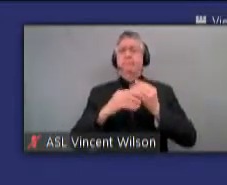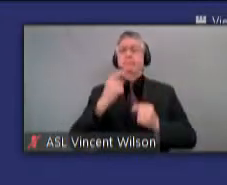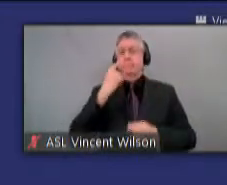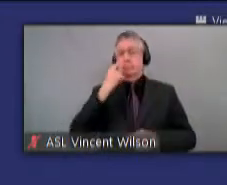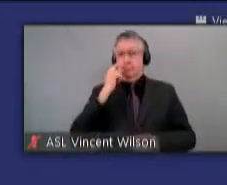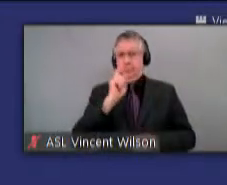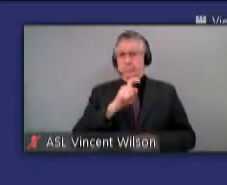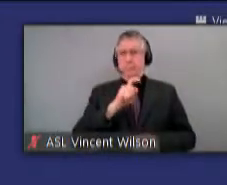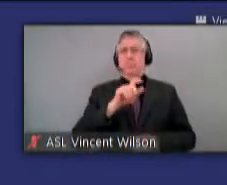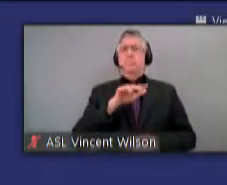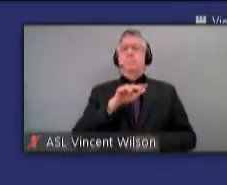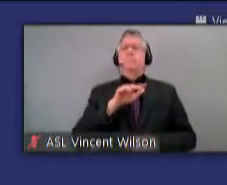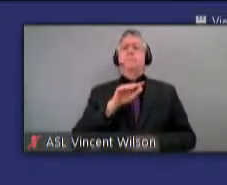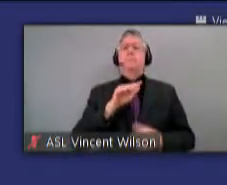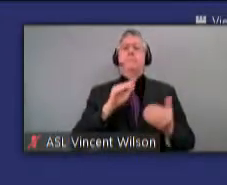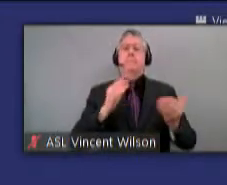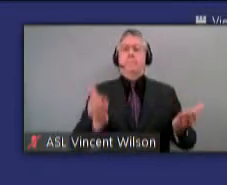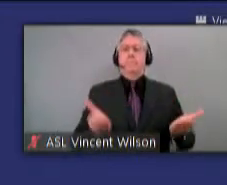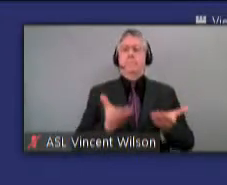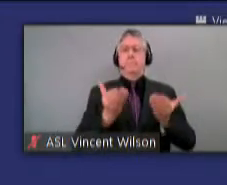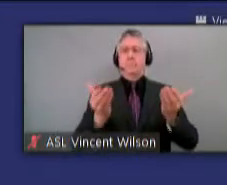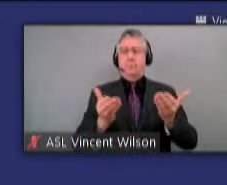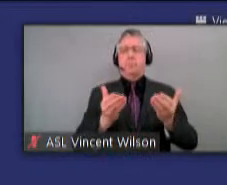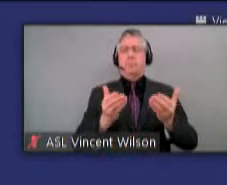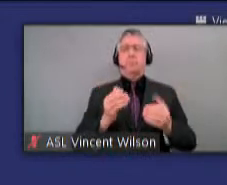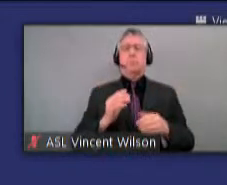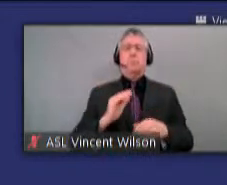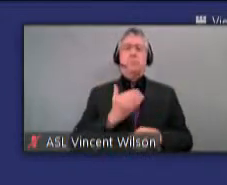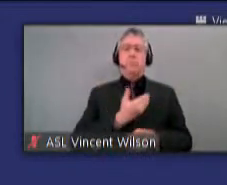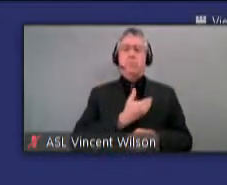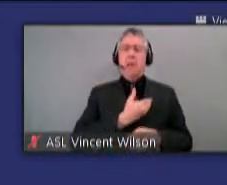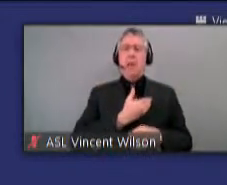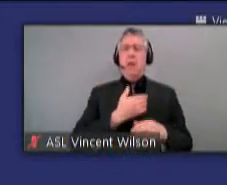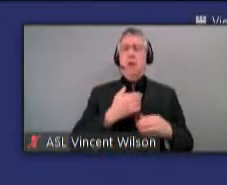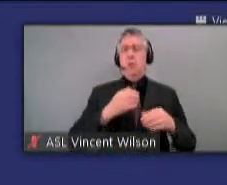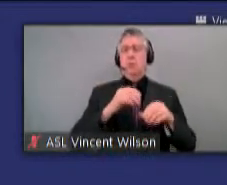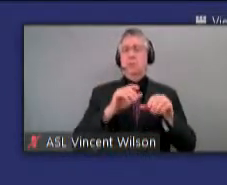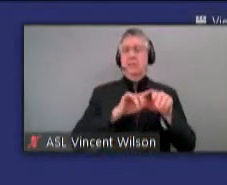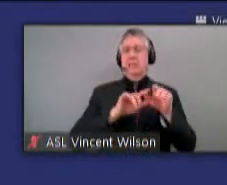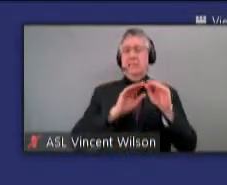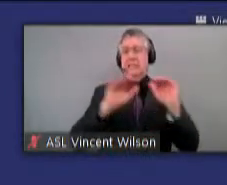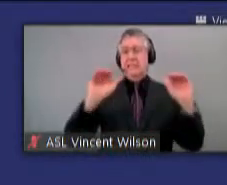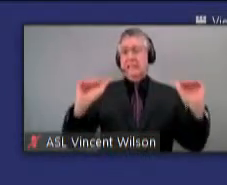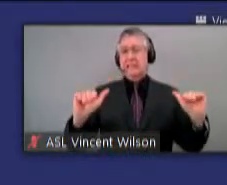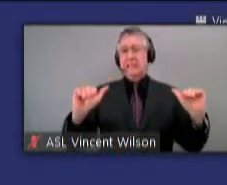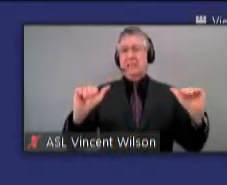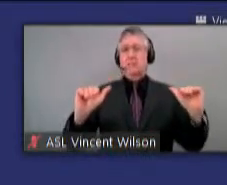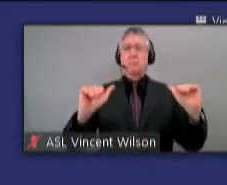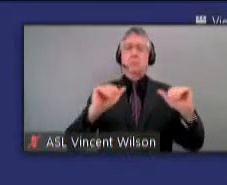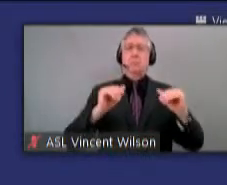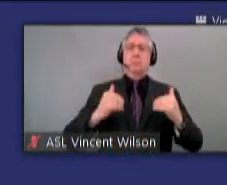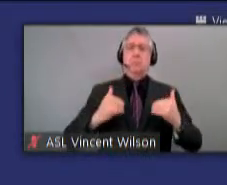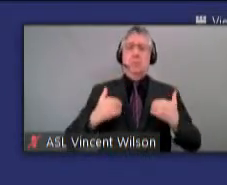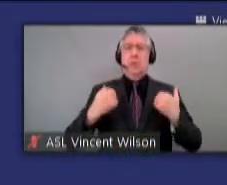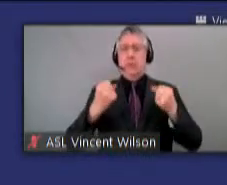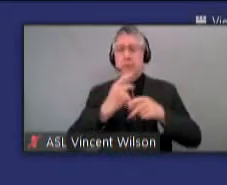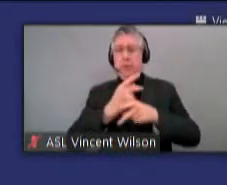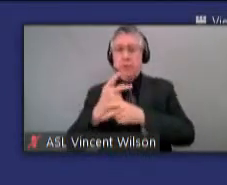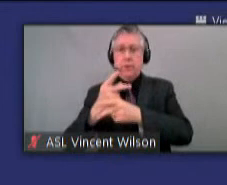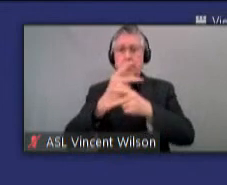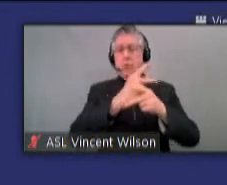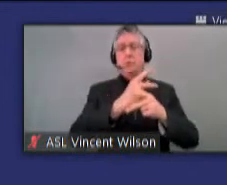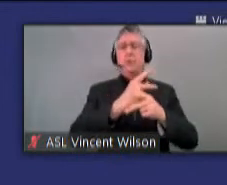see improvements in the capacity of our healthcare system, continuing to see